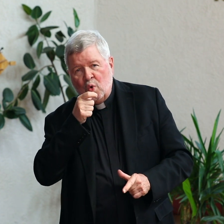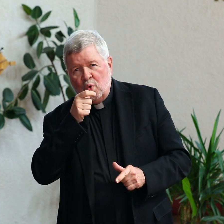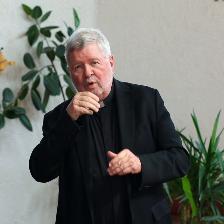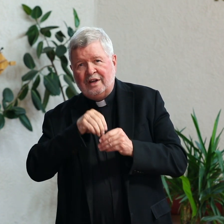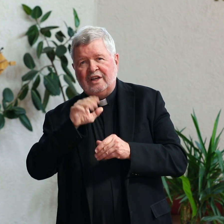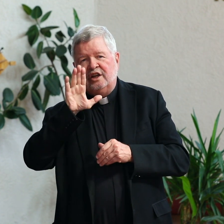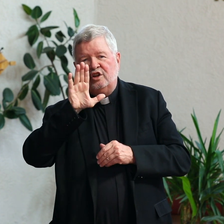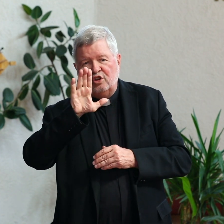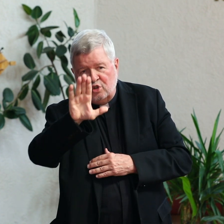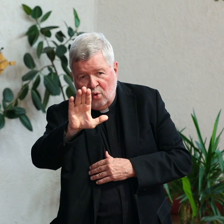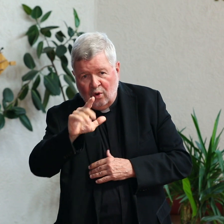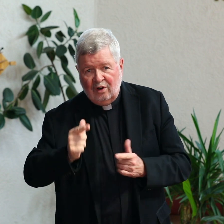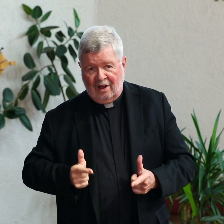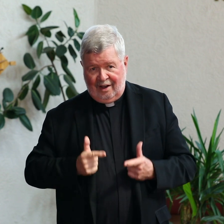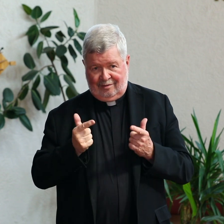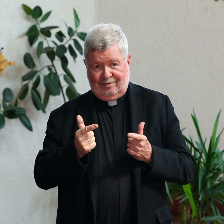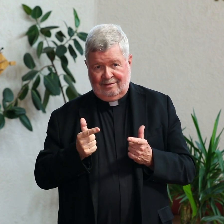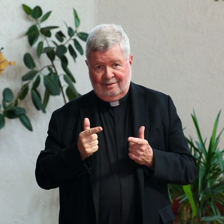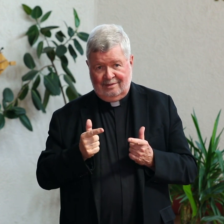Who in your life